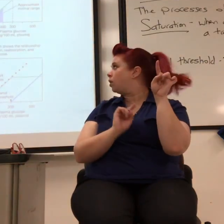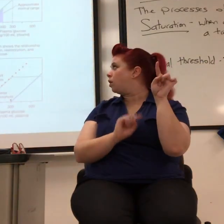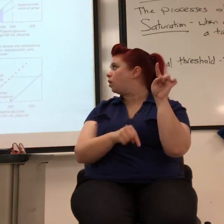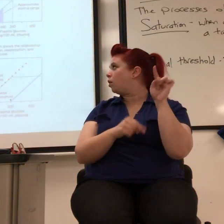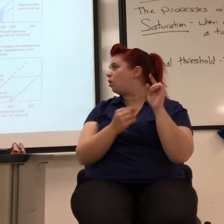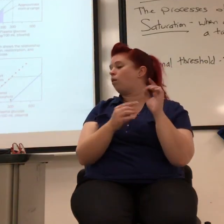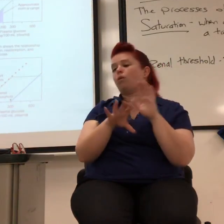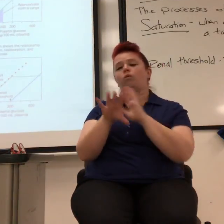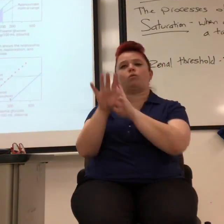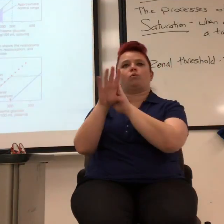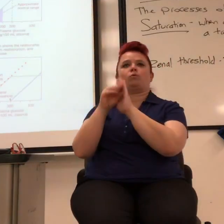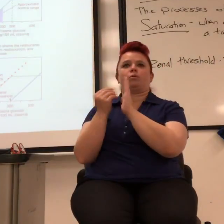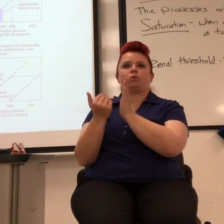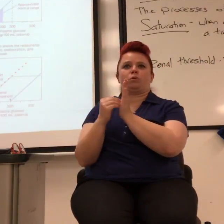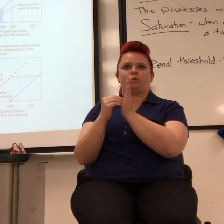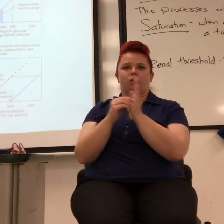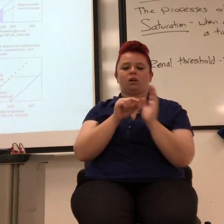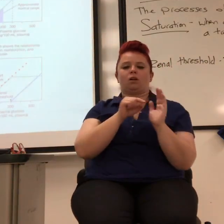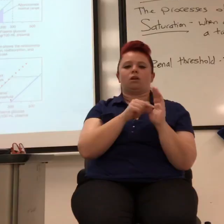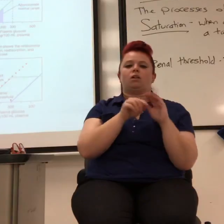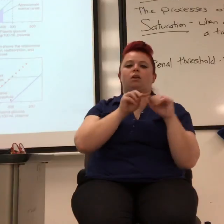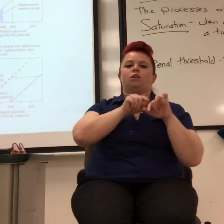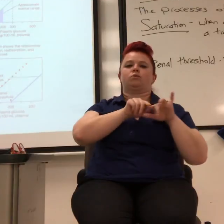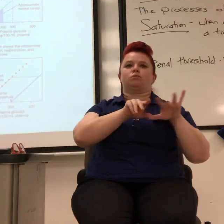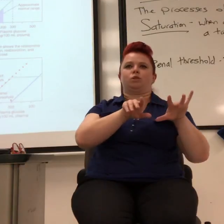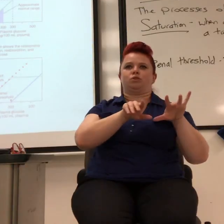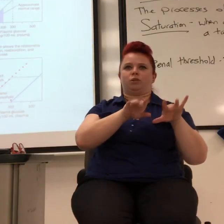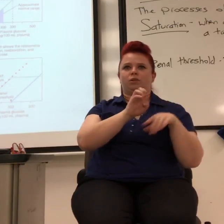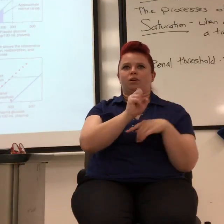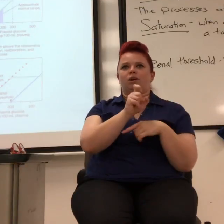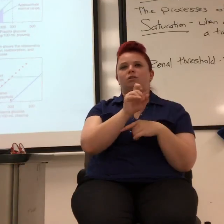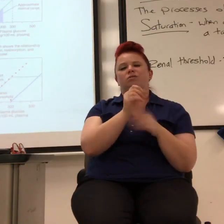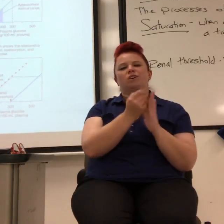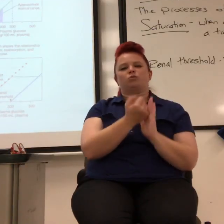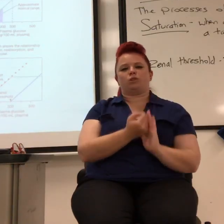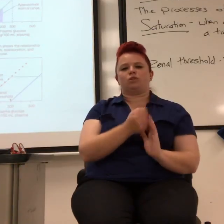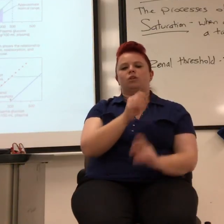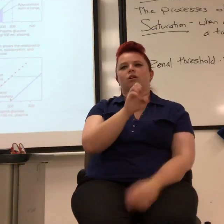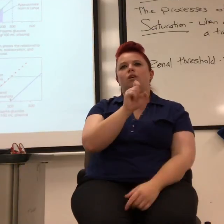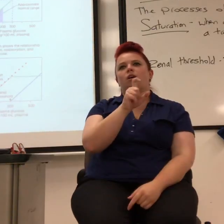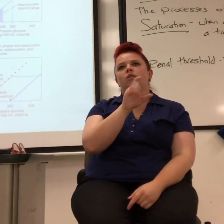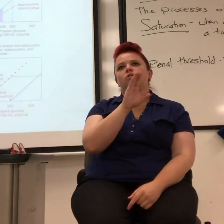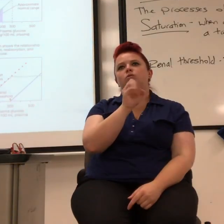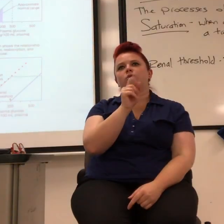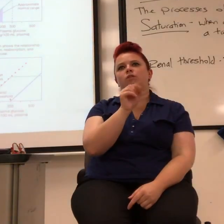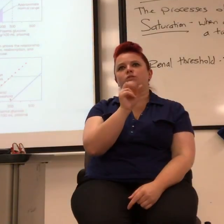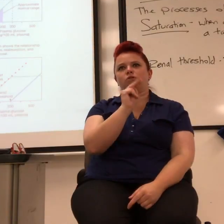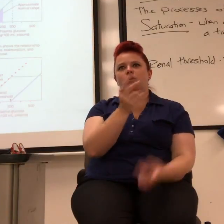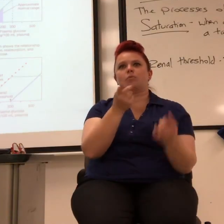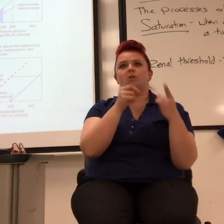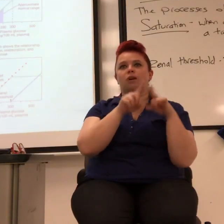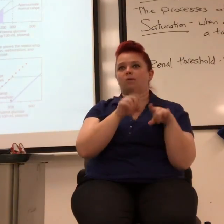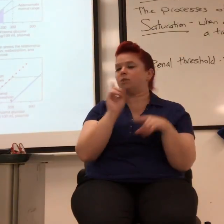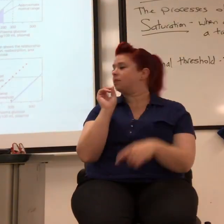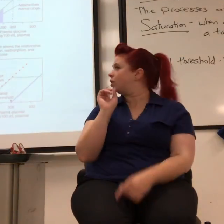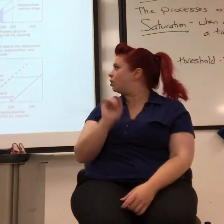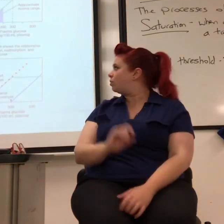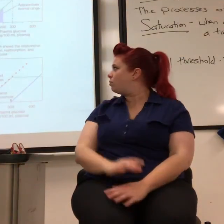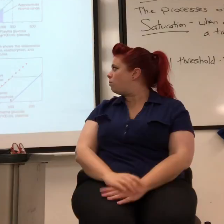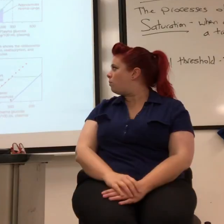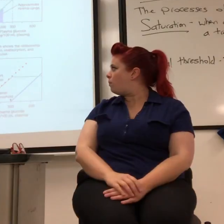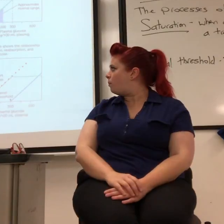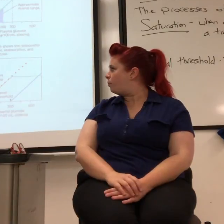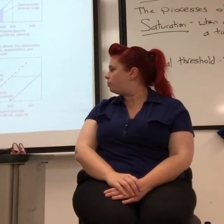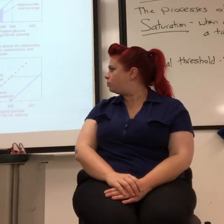reabsorption, and then excretion, which occurs at the collecting duct. So these are different parts of the nephron. Glomerulus, PCT,